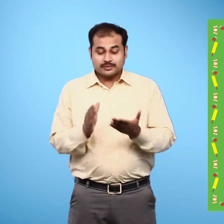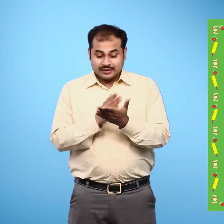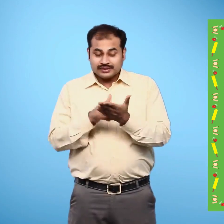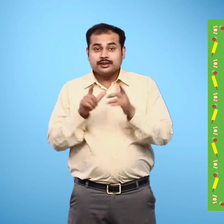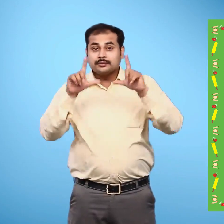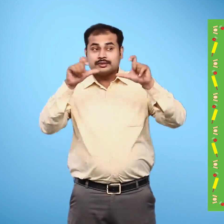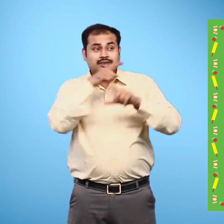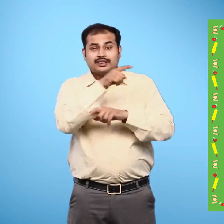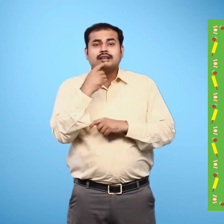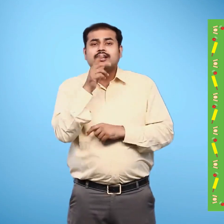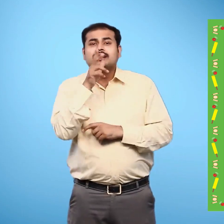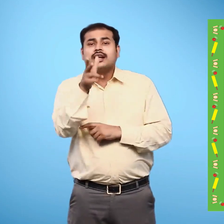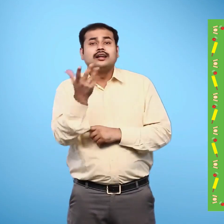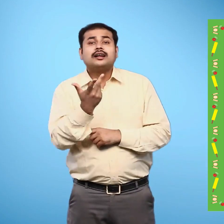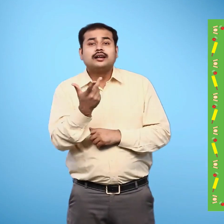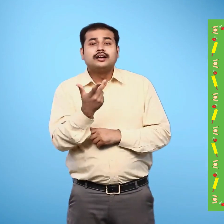Picture at the right side of the page